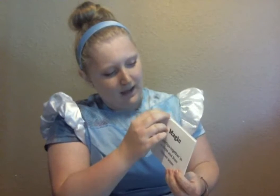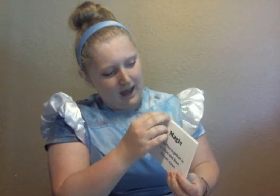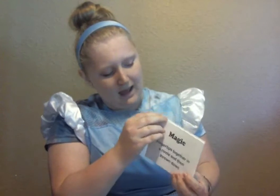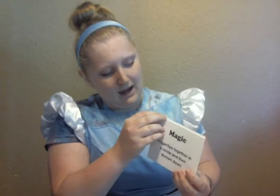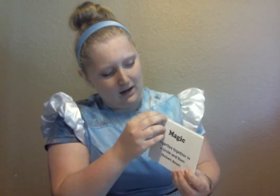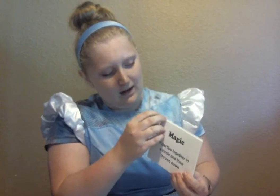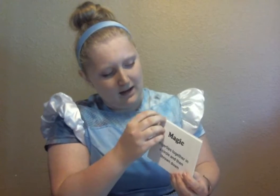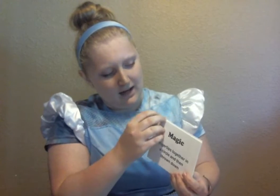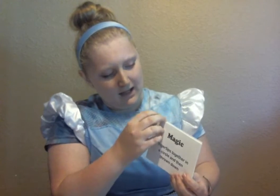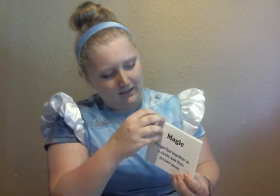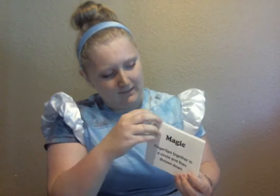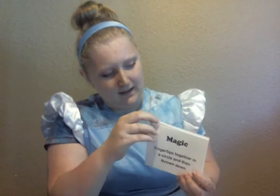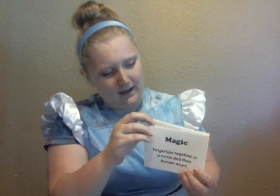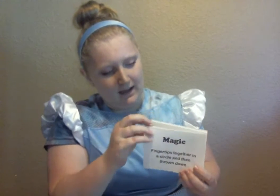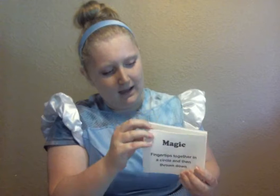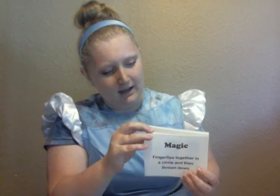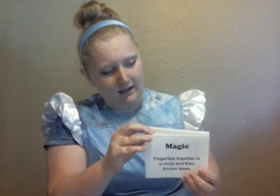Okay, and our next sign